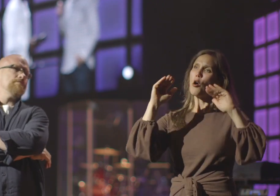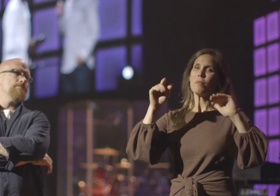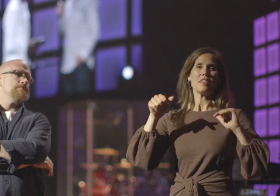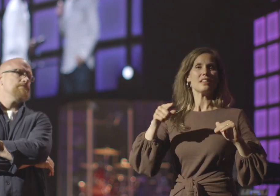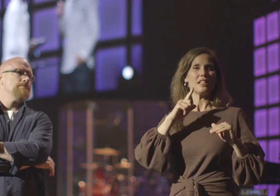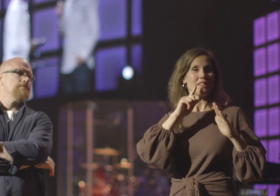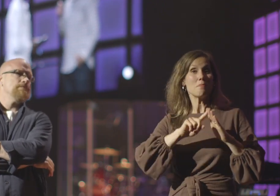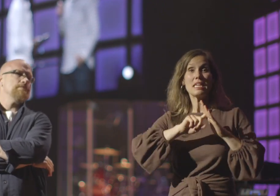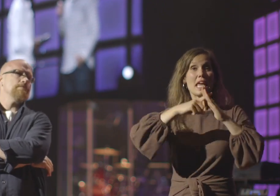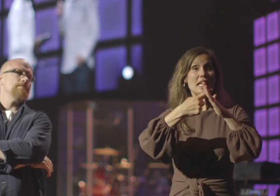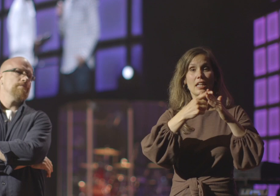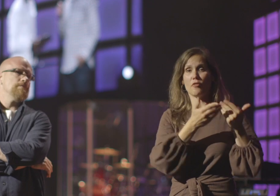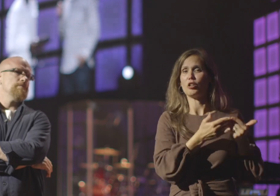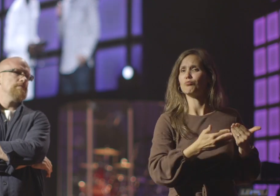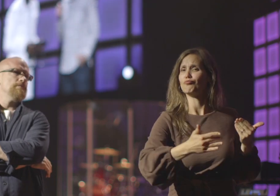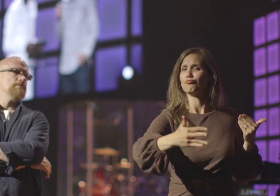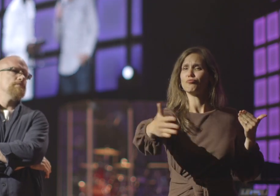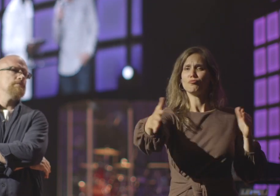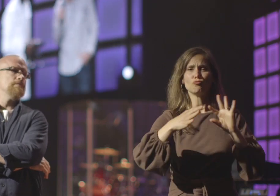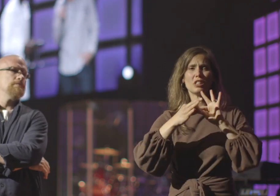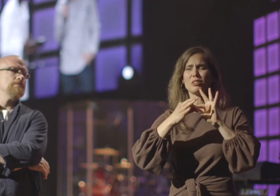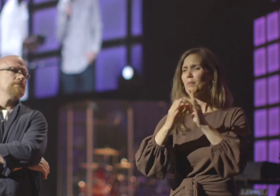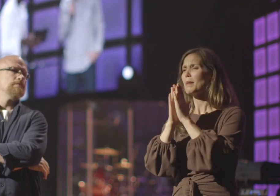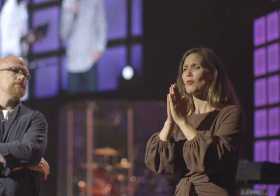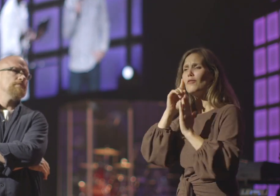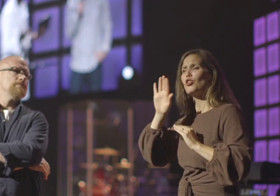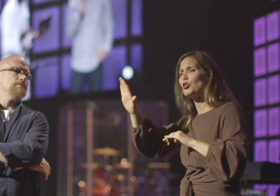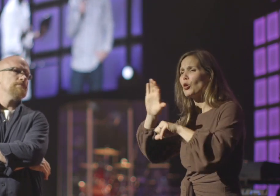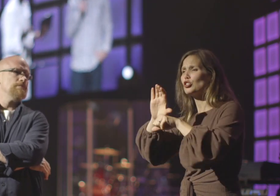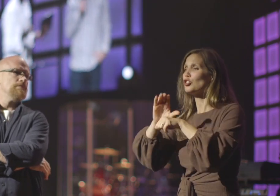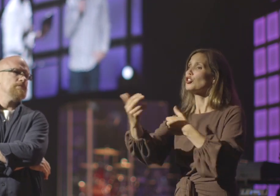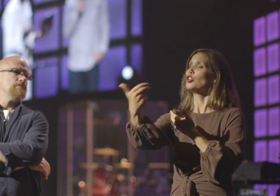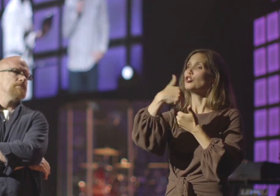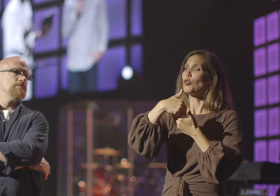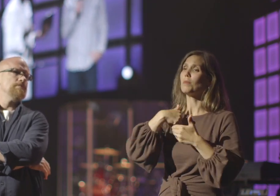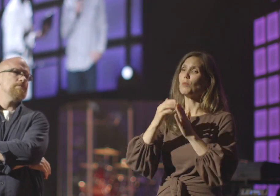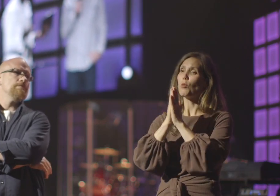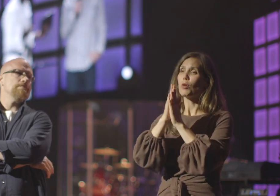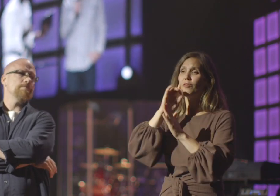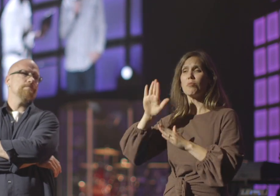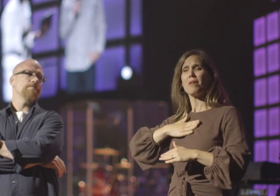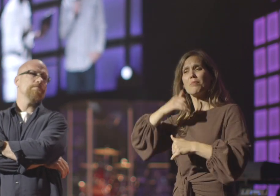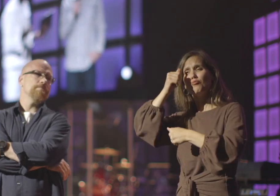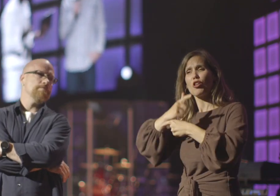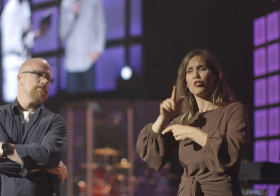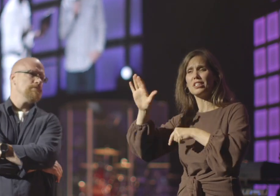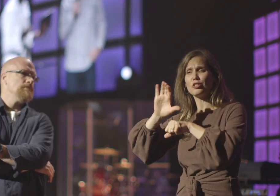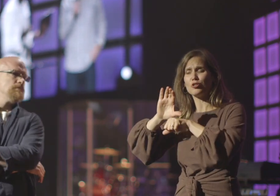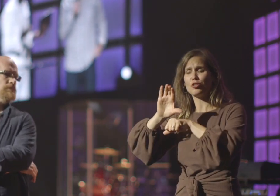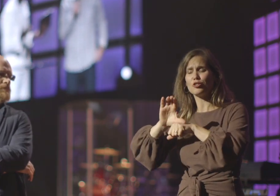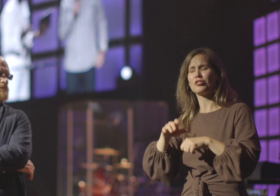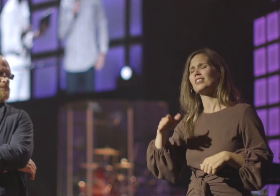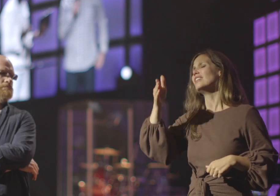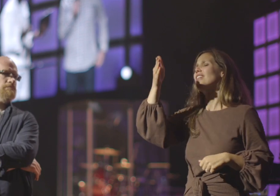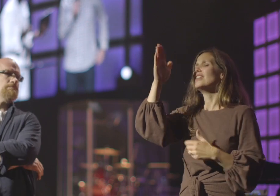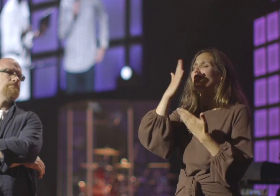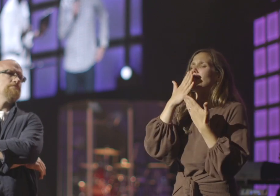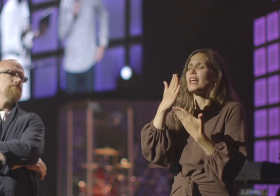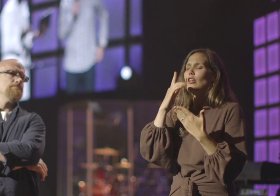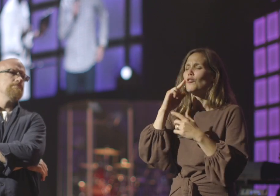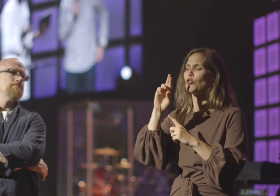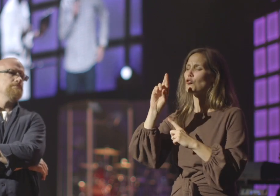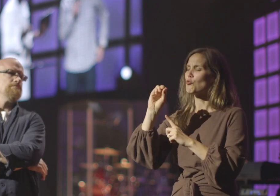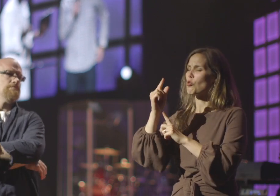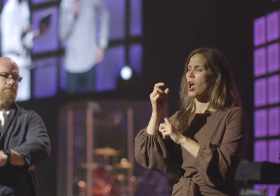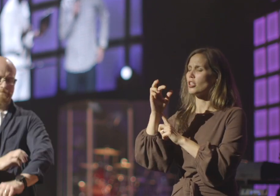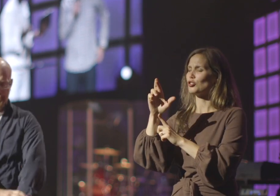Amen. Let me pray for you. Can I just pray for your church? Join me as we pray for my brother and his church. God, I thank you for Roger.